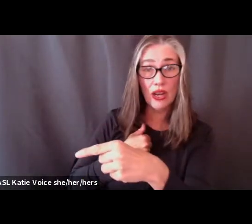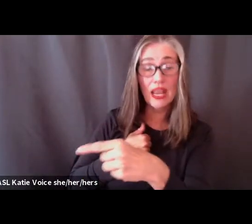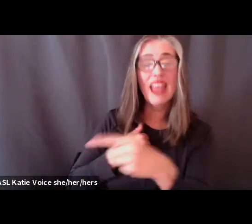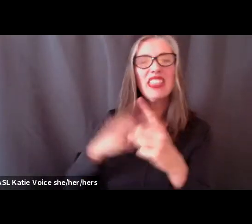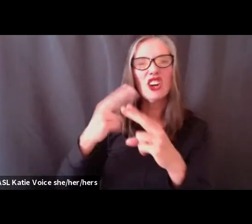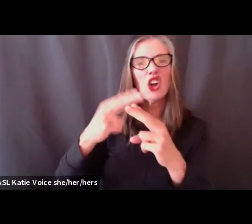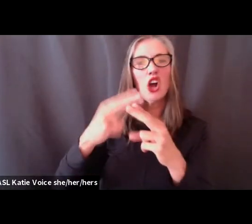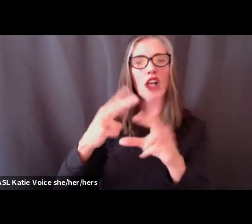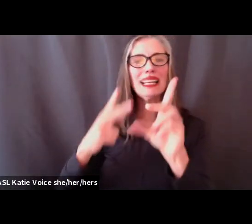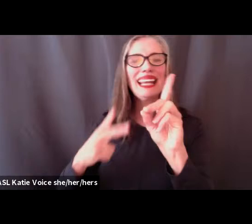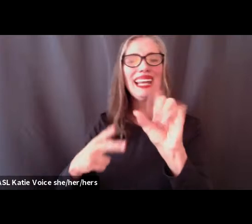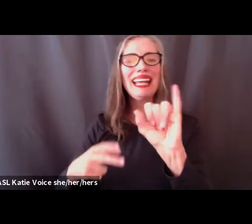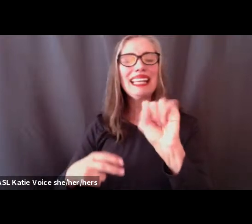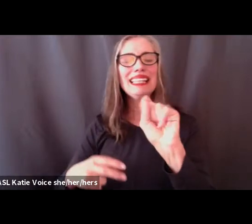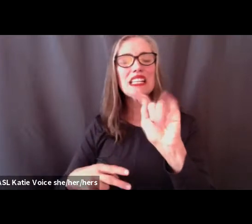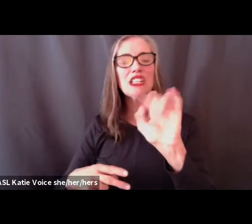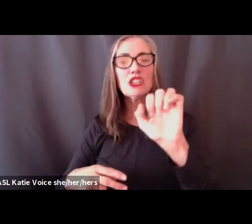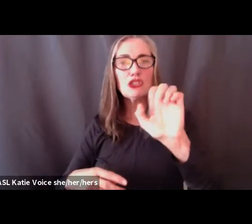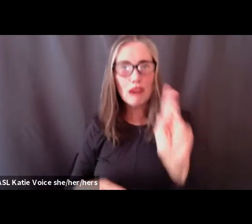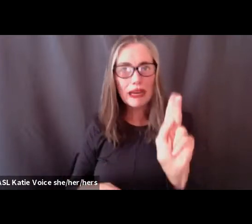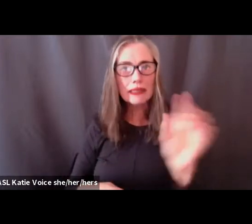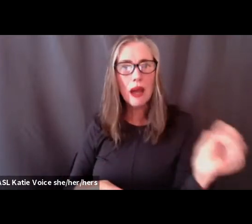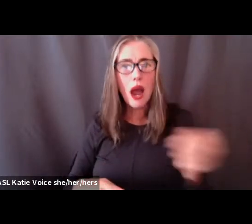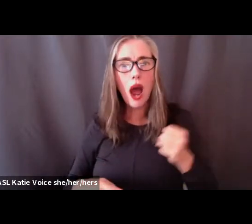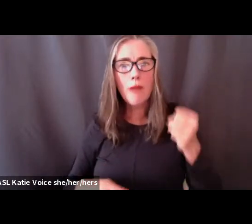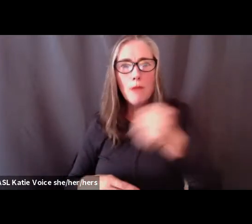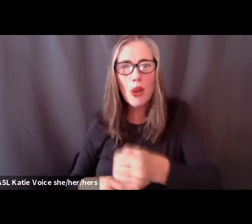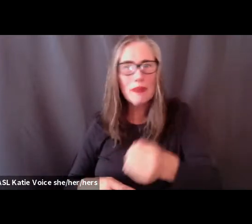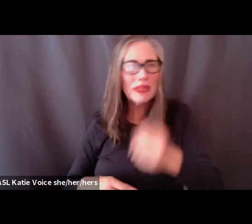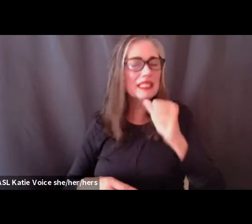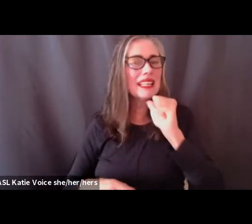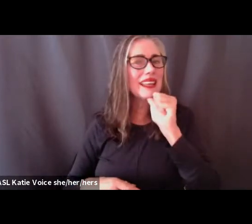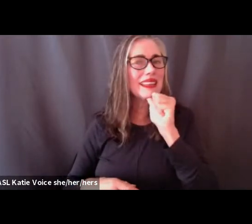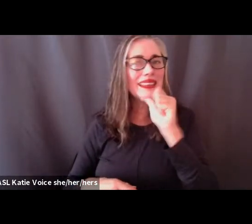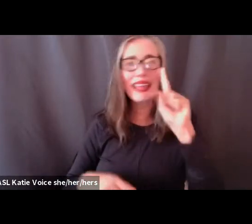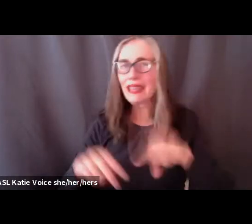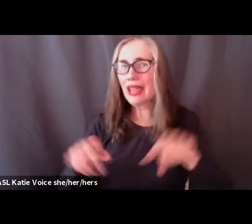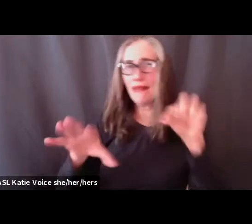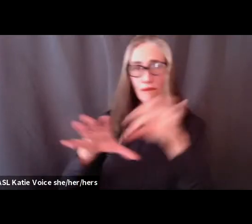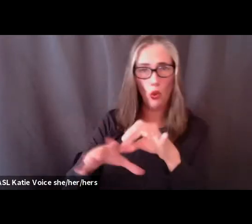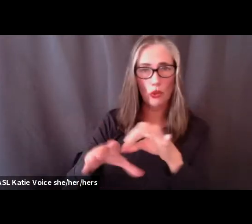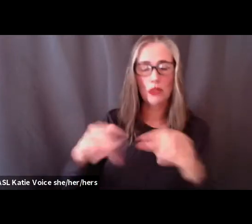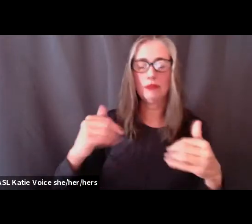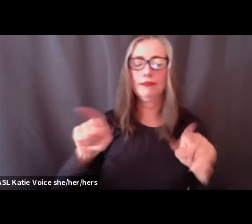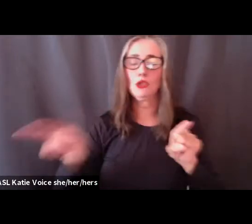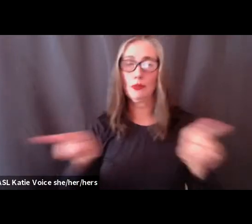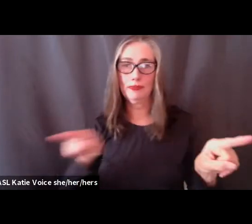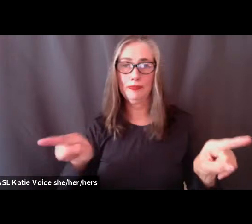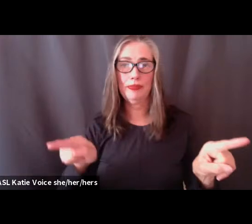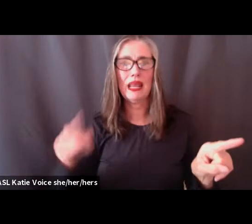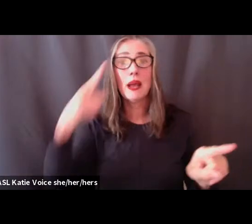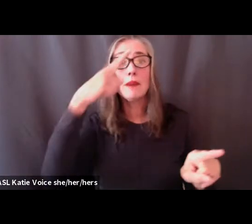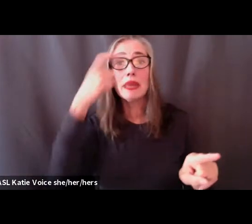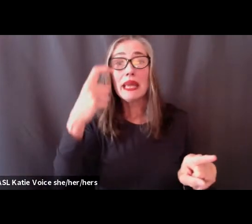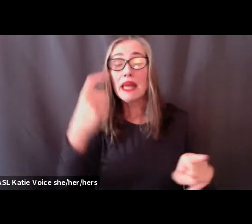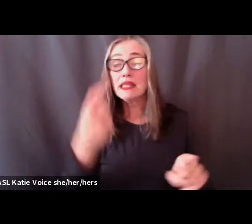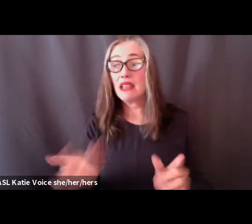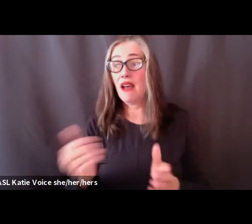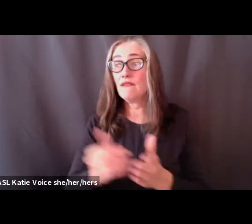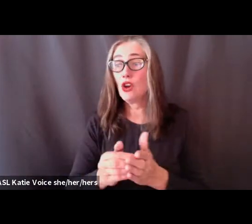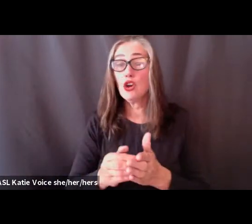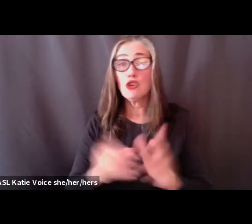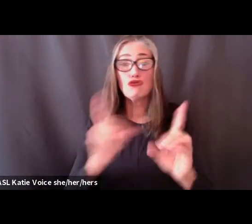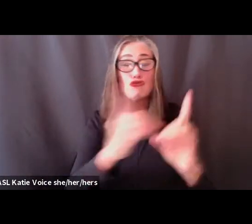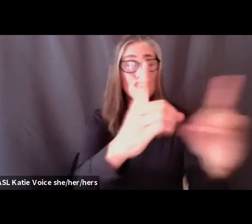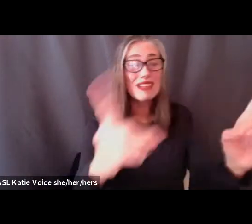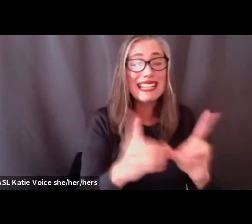not vote on those local endorsing procedures. Because of redistricting, and we didn't anticipate this when these amendments